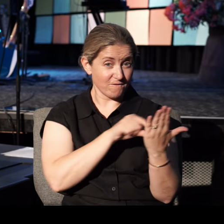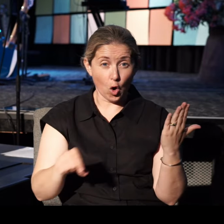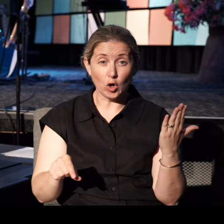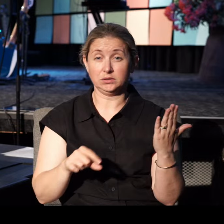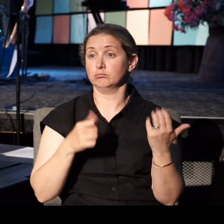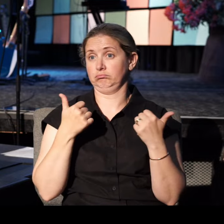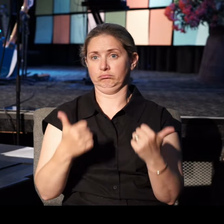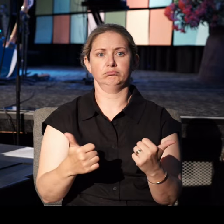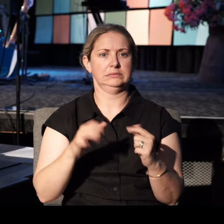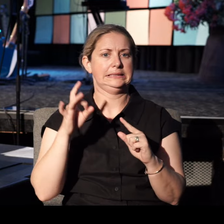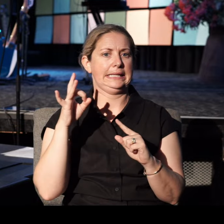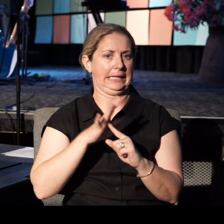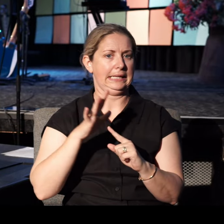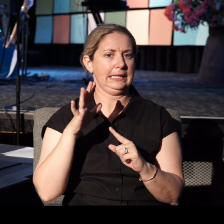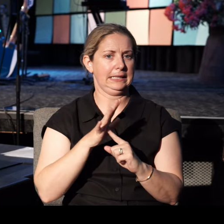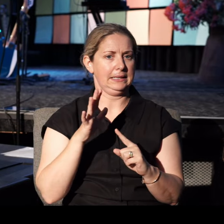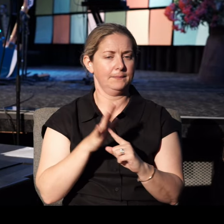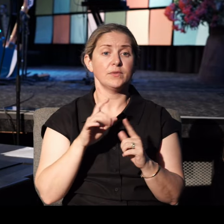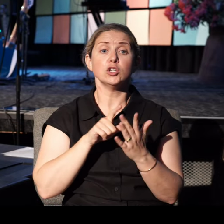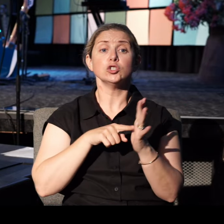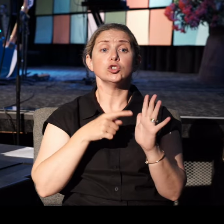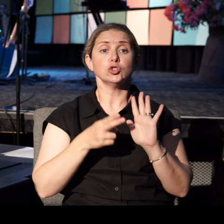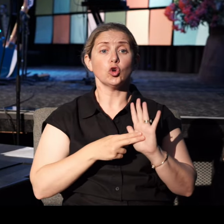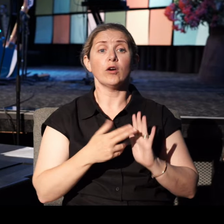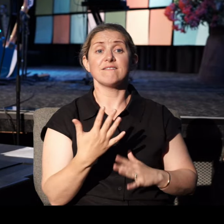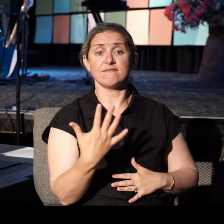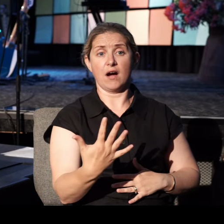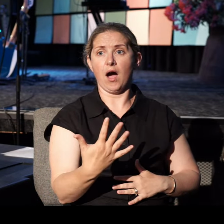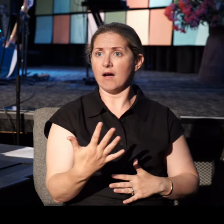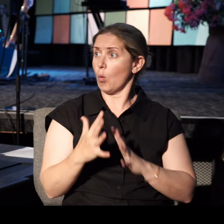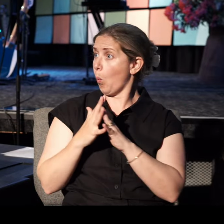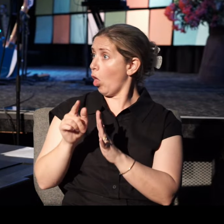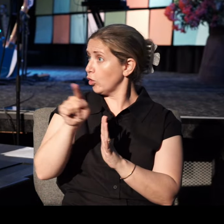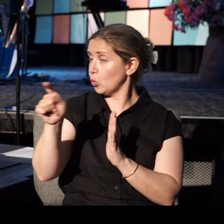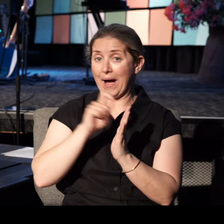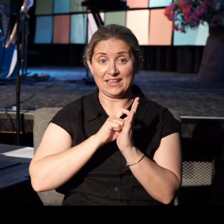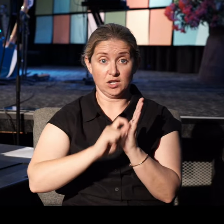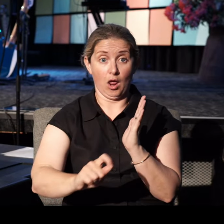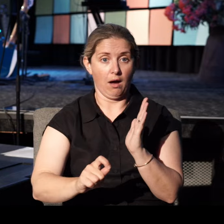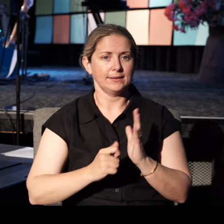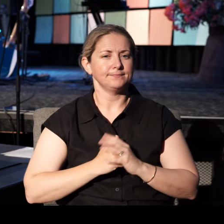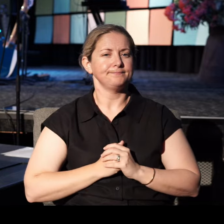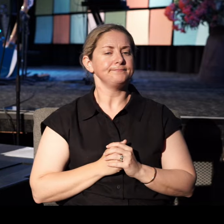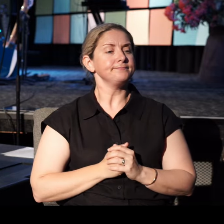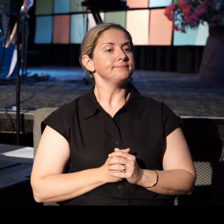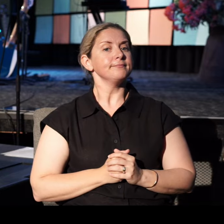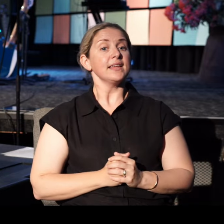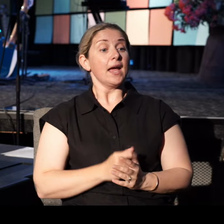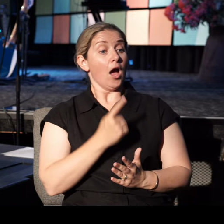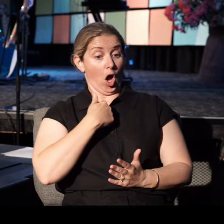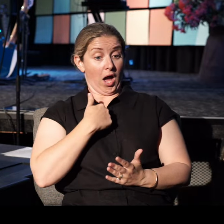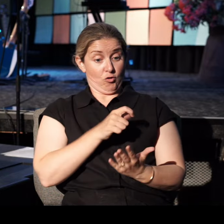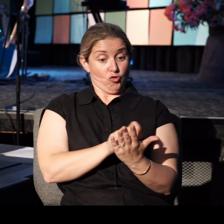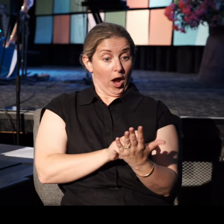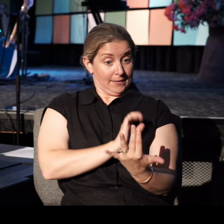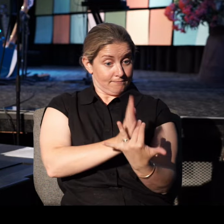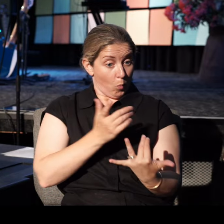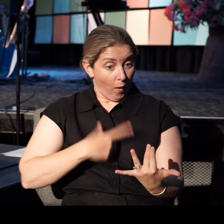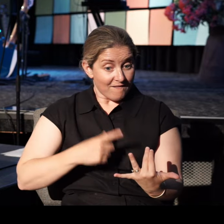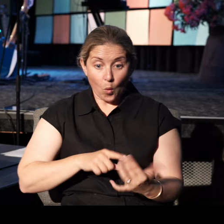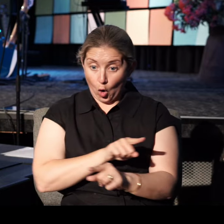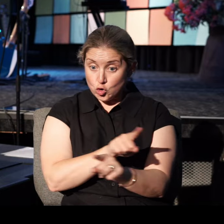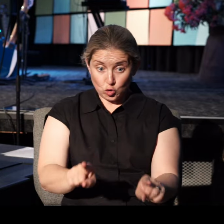chapter 5. And it's worth underlining because this explains the whole letter to us. I write these things to you who believe in the name of the Son of God